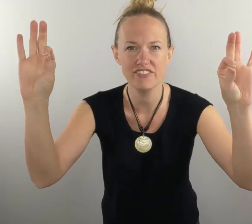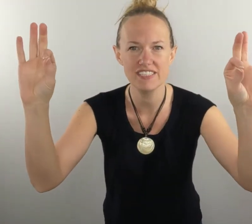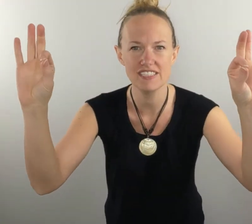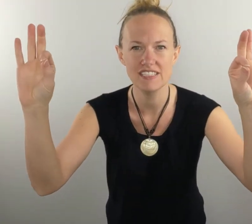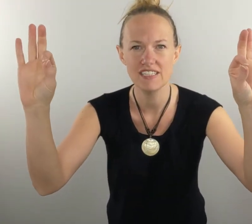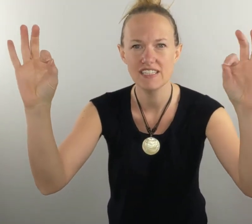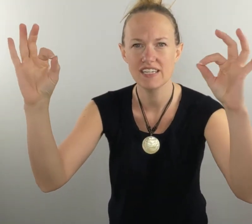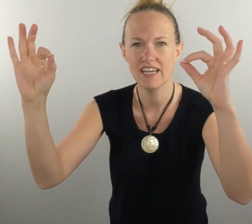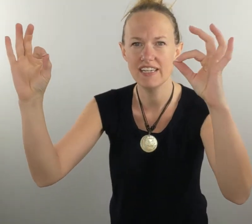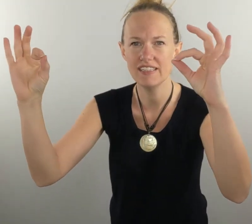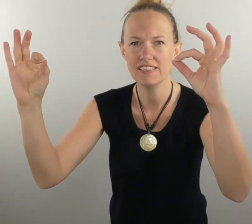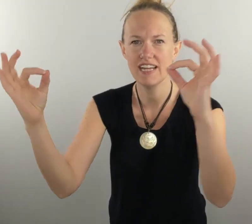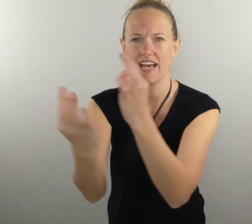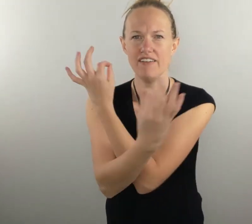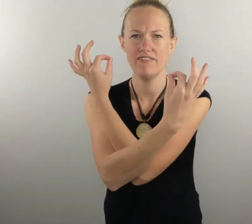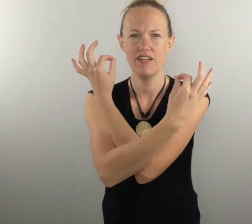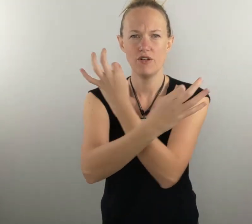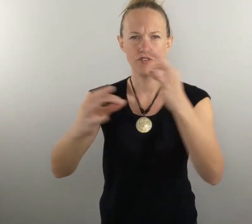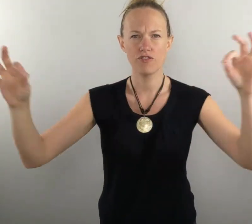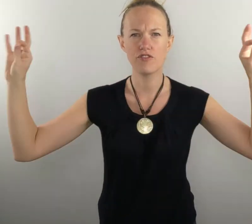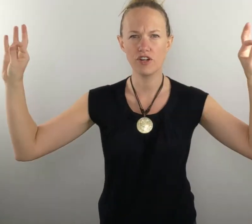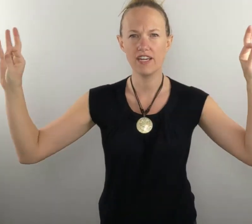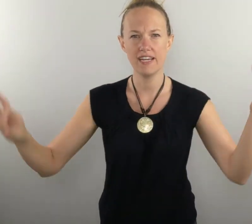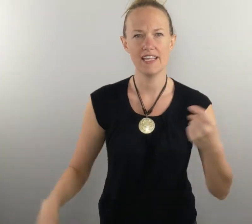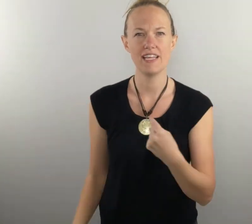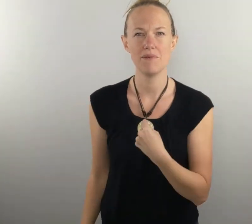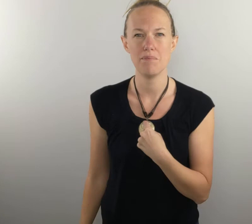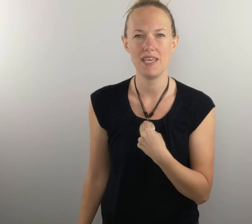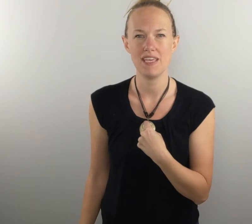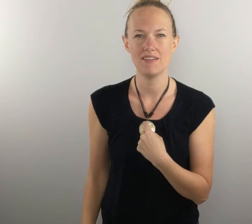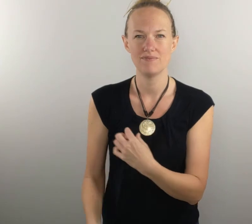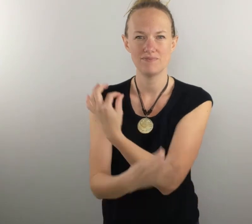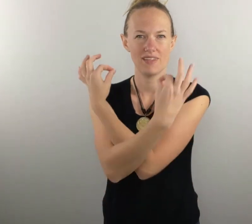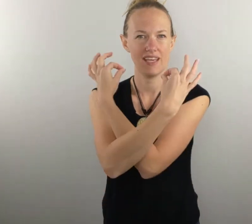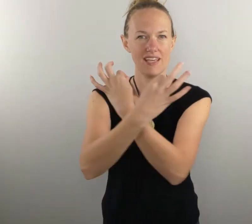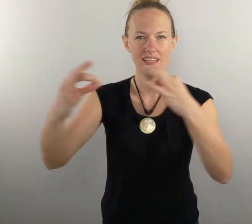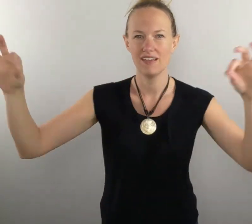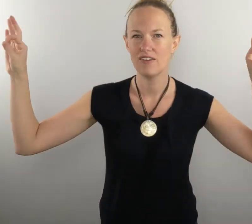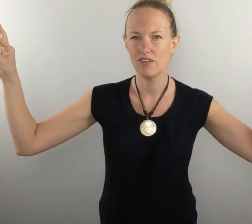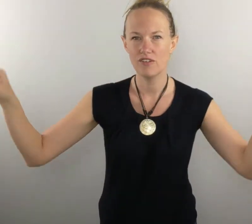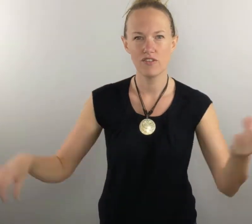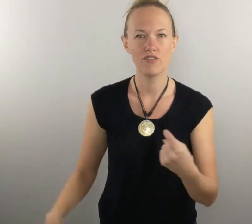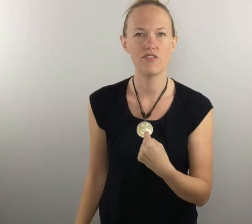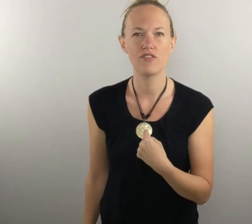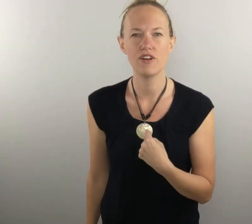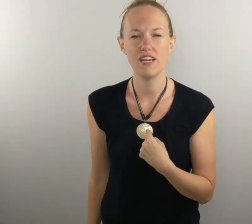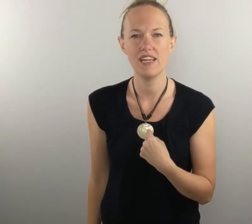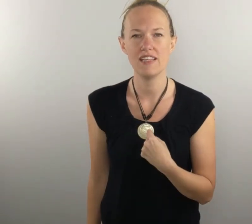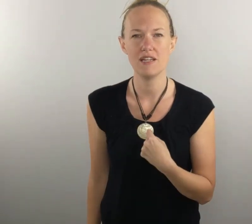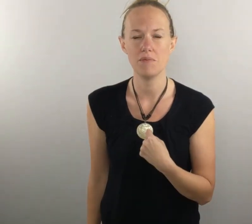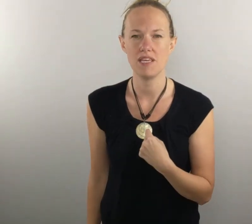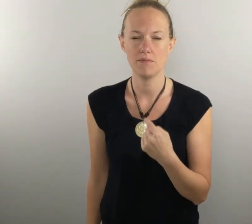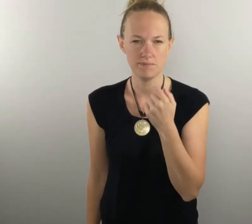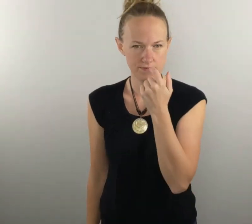F's. Okay, that's an F. Free, and then me. Okay, free, and then me.